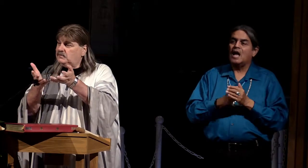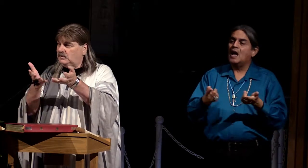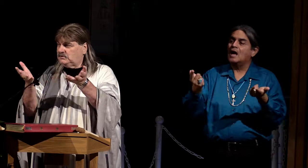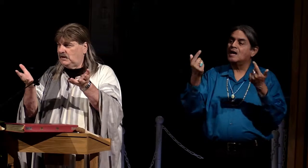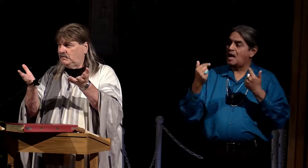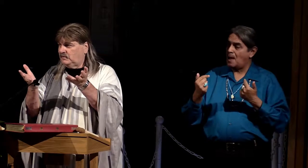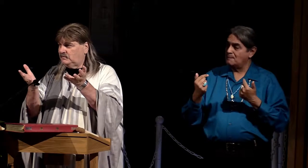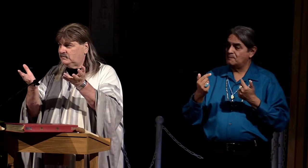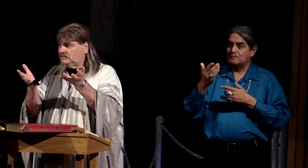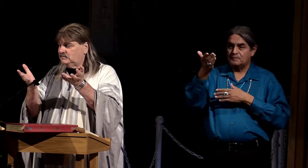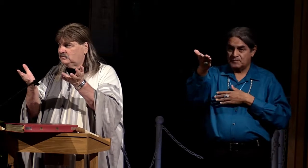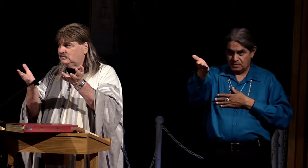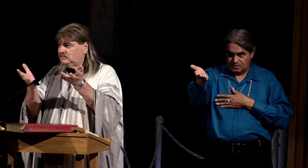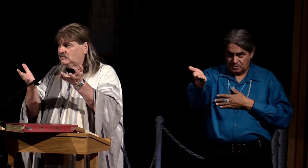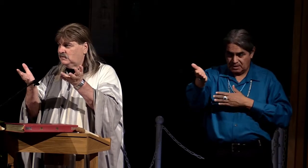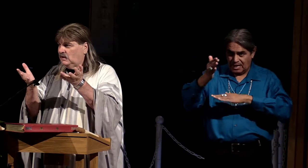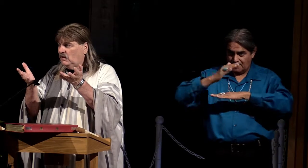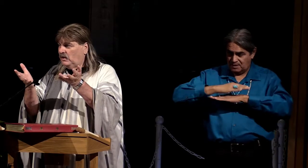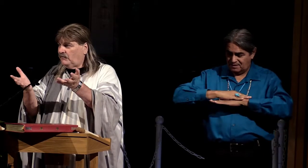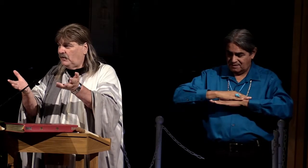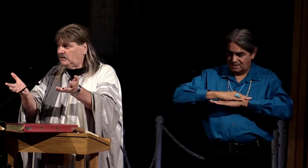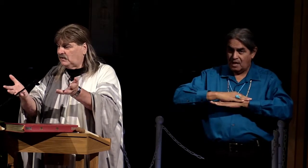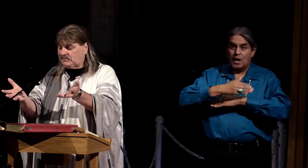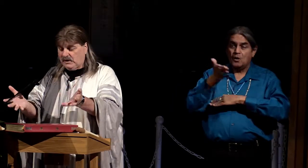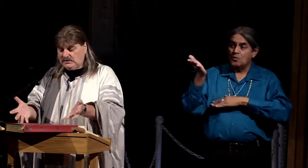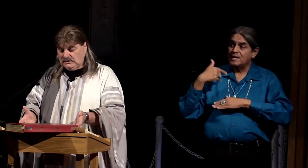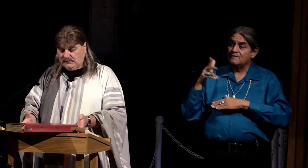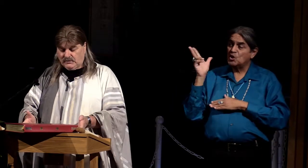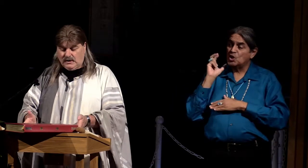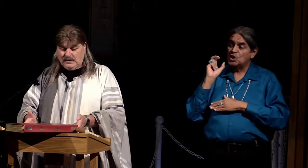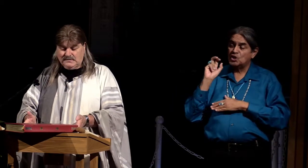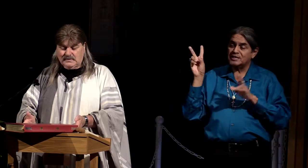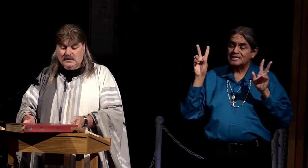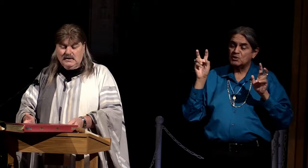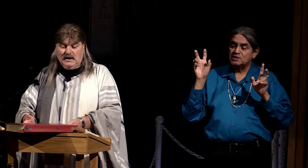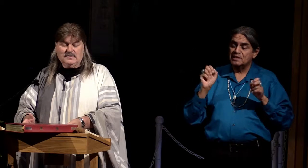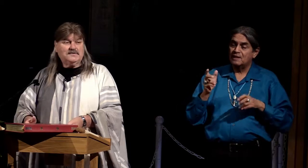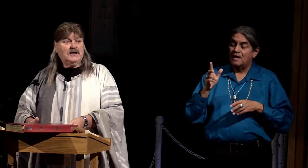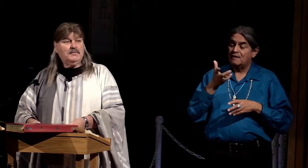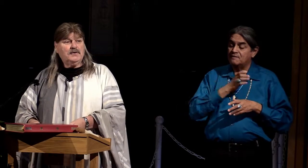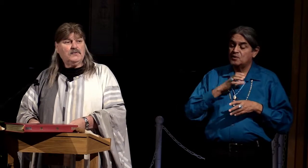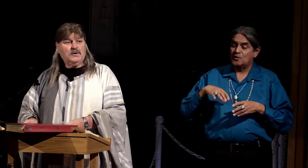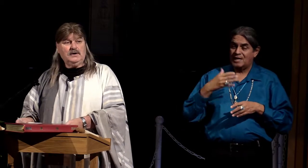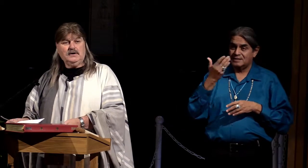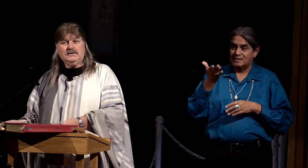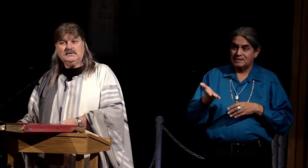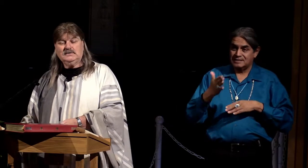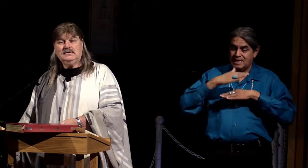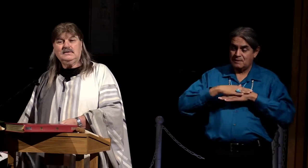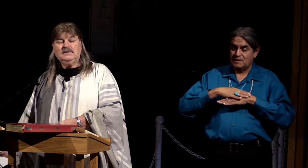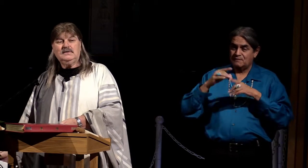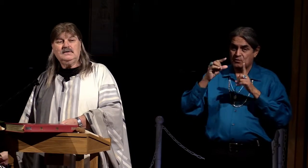Come to the table. We have heard the expression of the Christ at this table of the